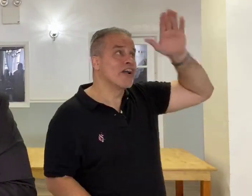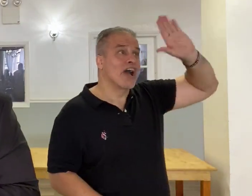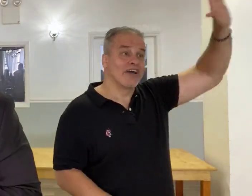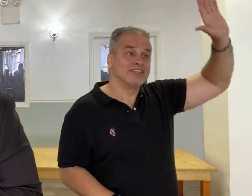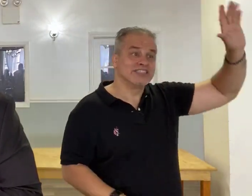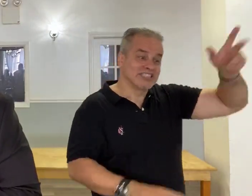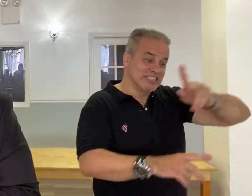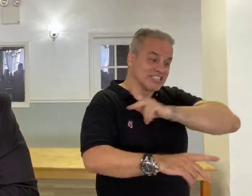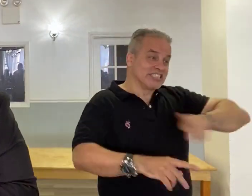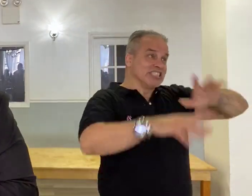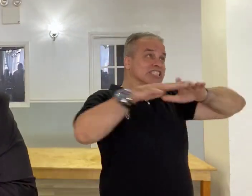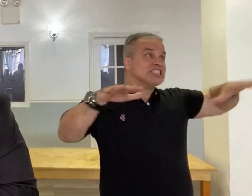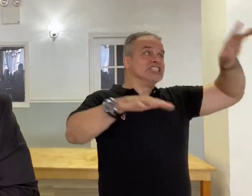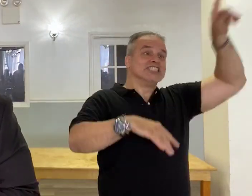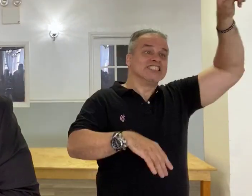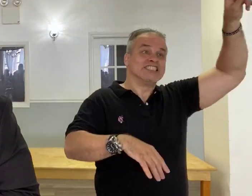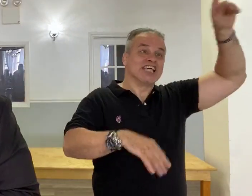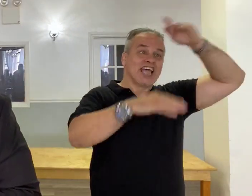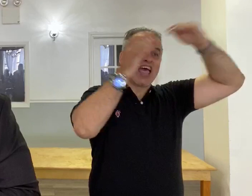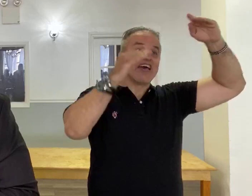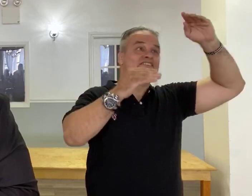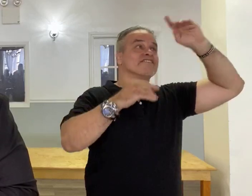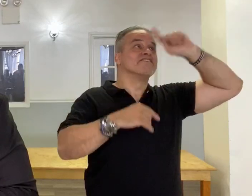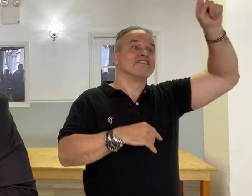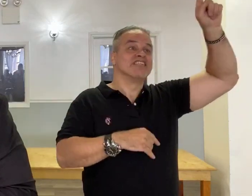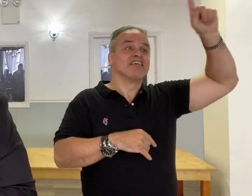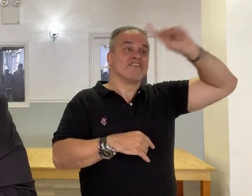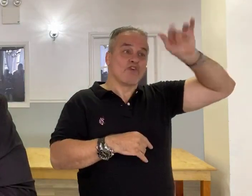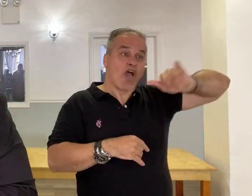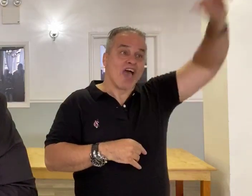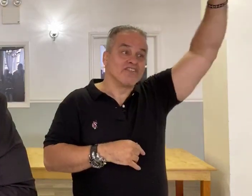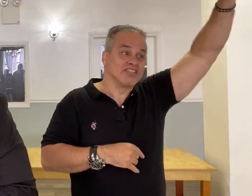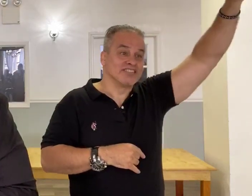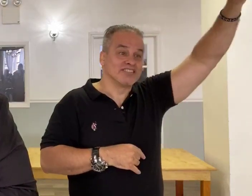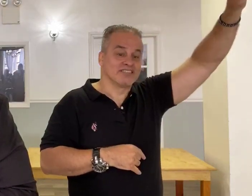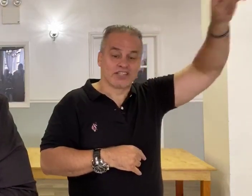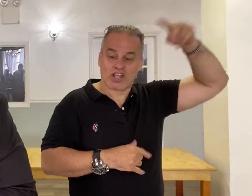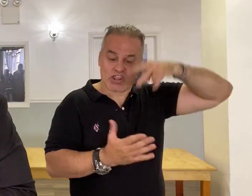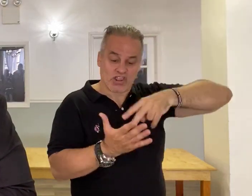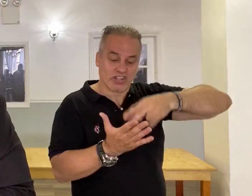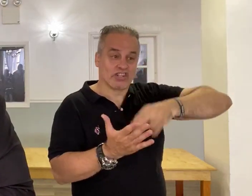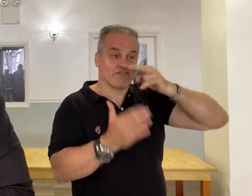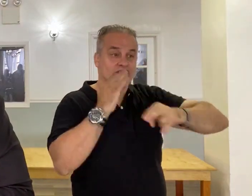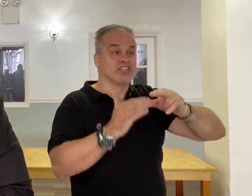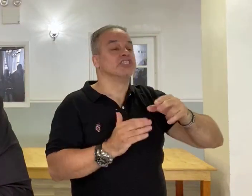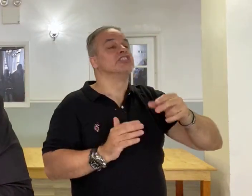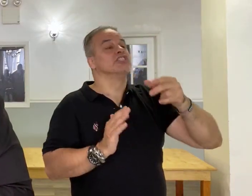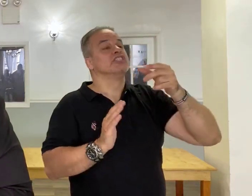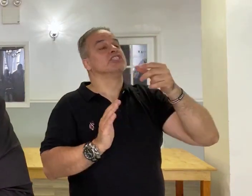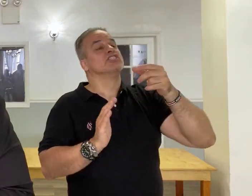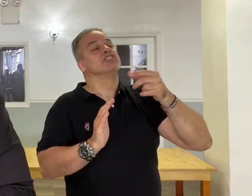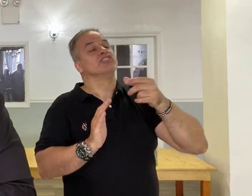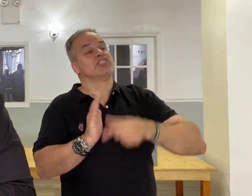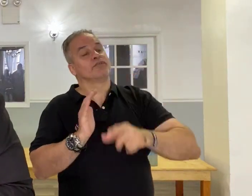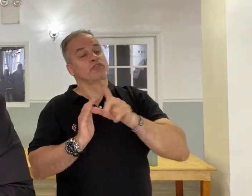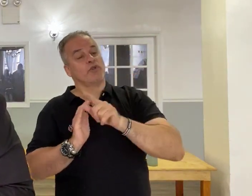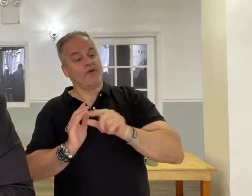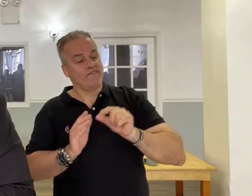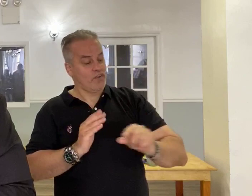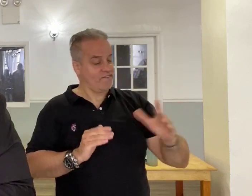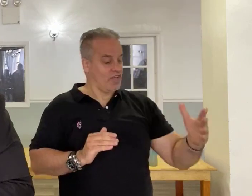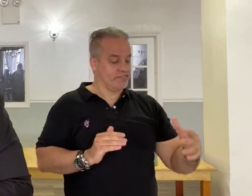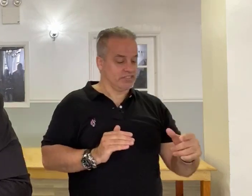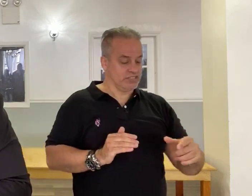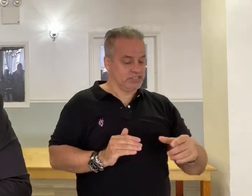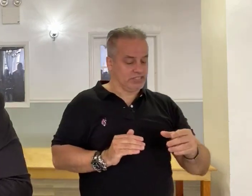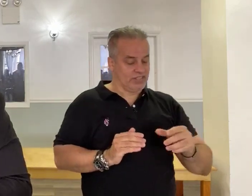says here in Revelation chapter 21, verse number 5, it says this, verse 4, and God